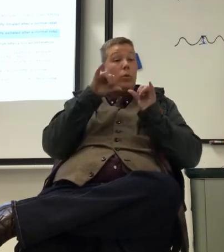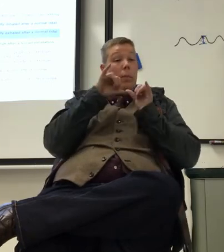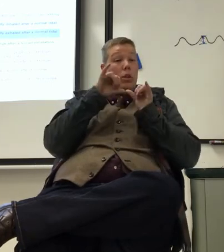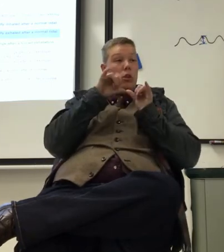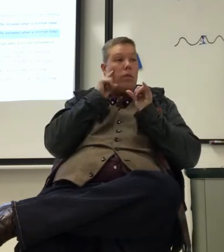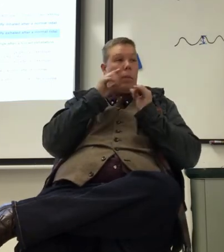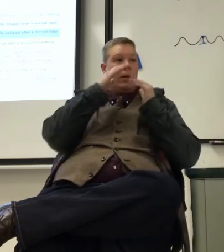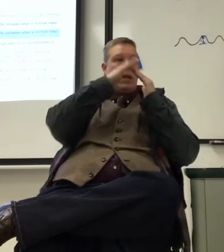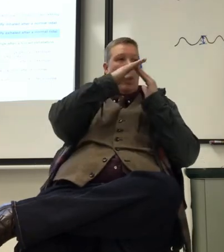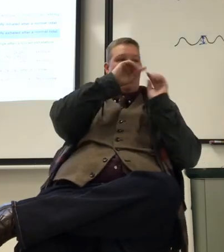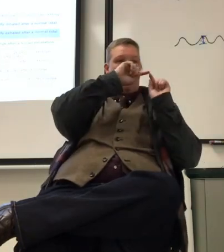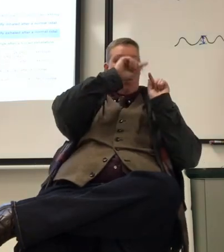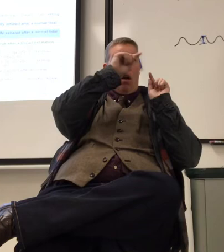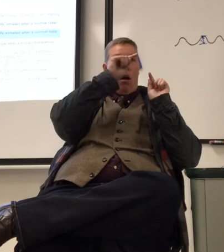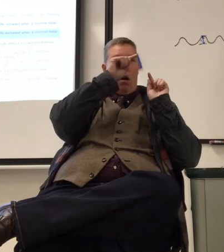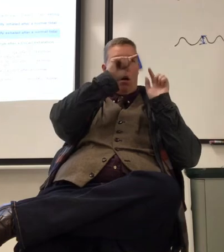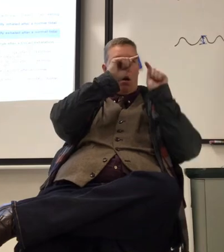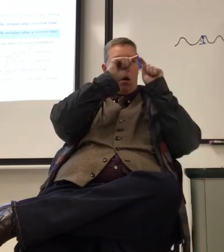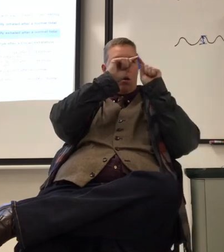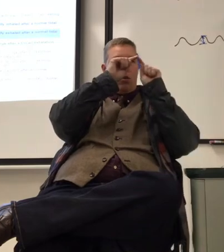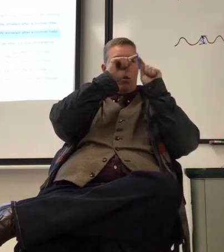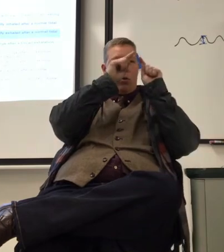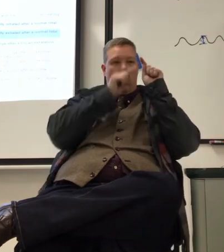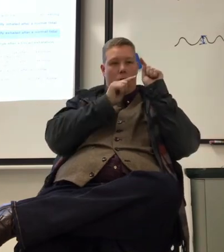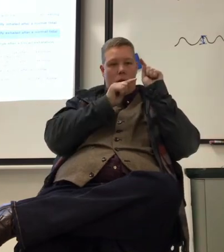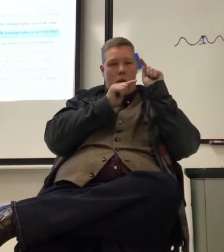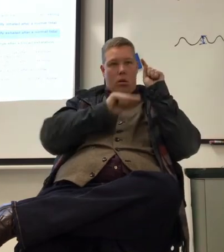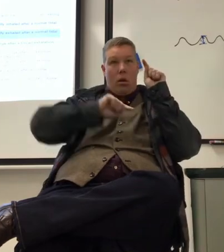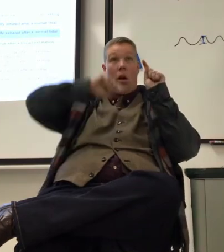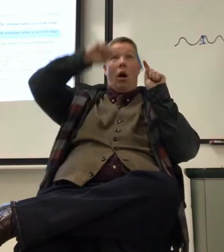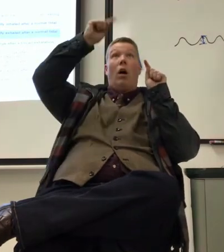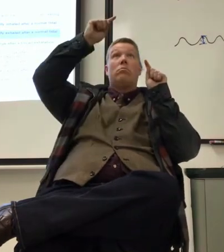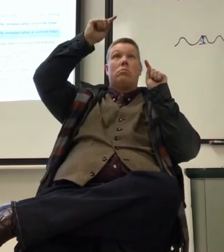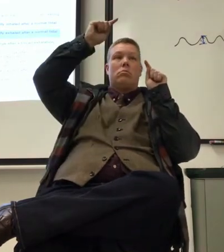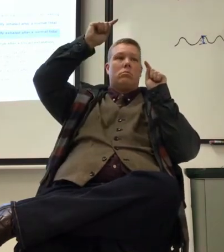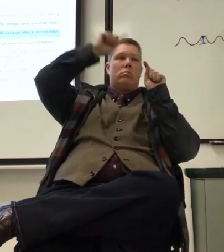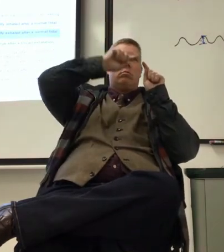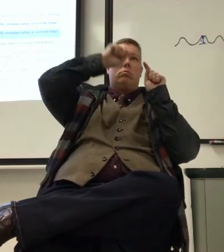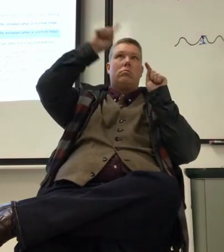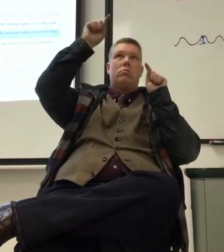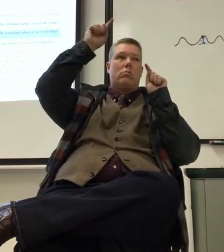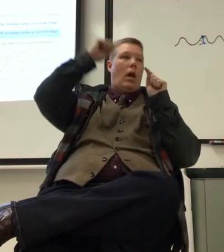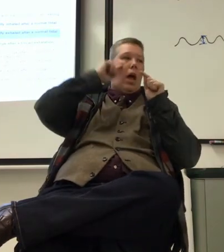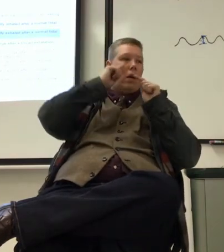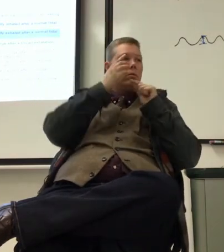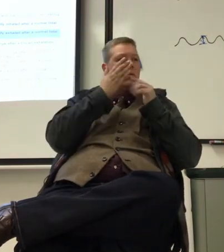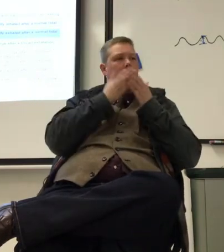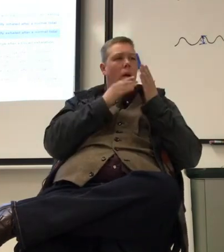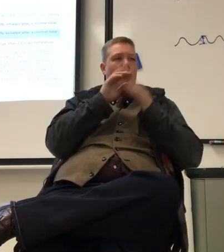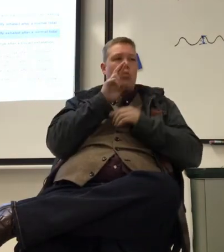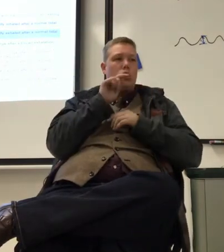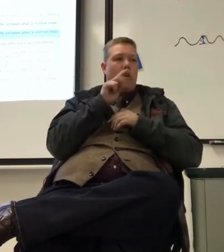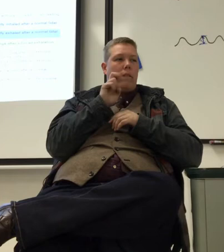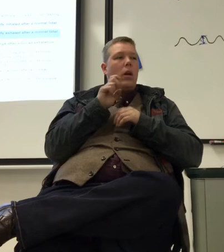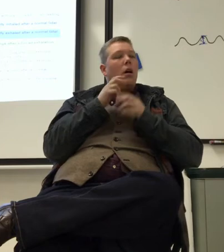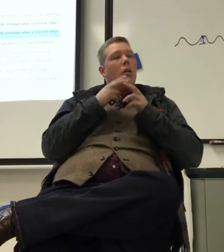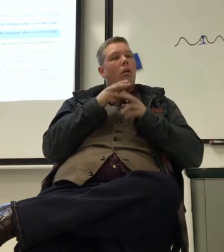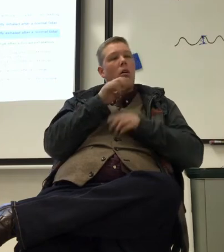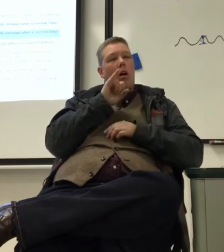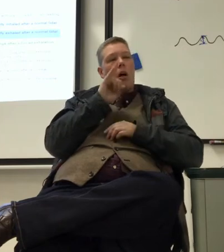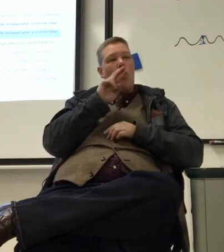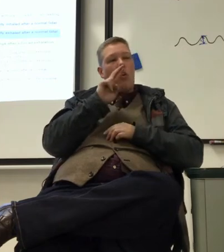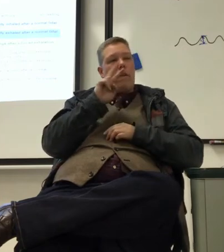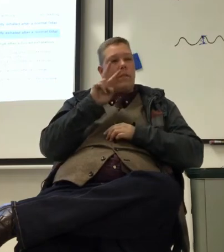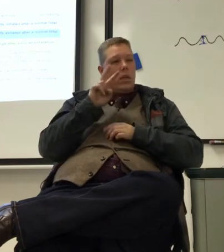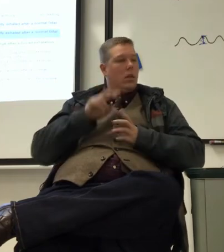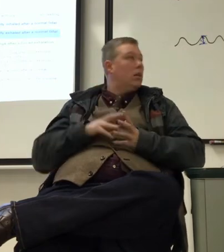normal breath in to the top of your deep breath, you have some reserve, right? Number two, you call that the IRV.